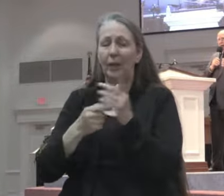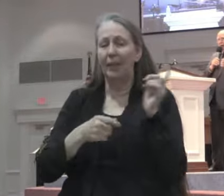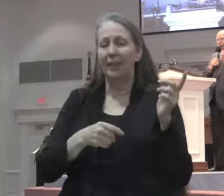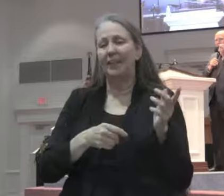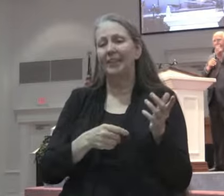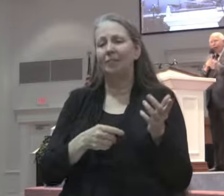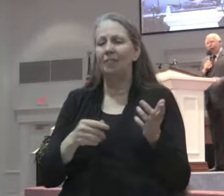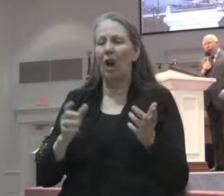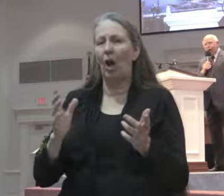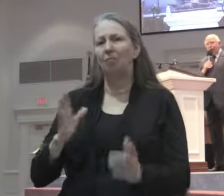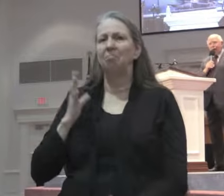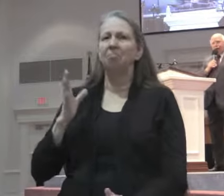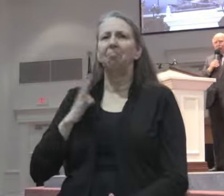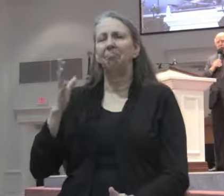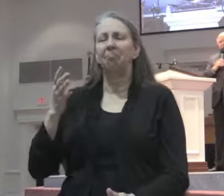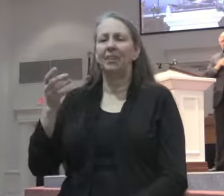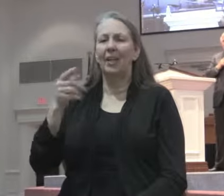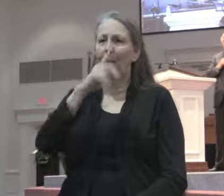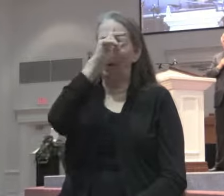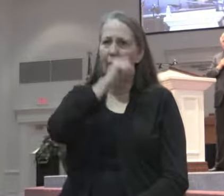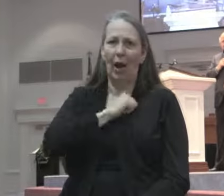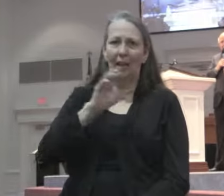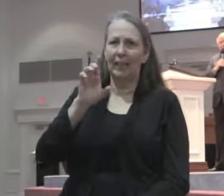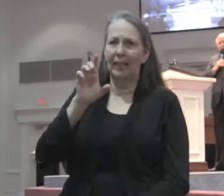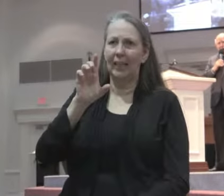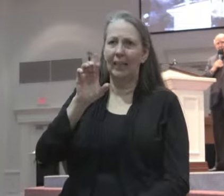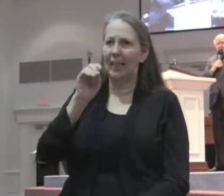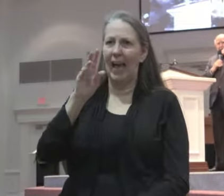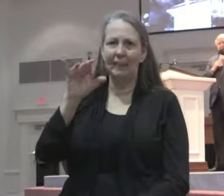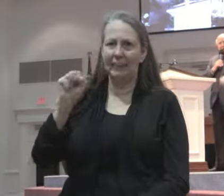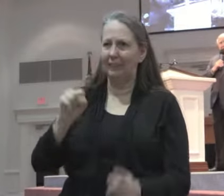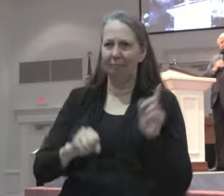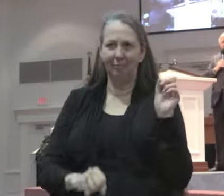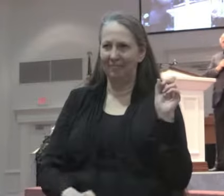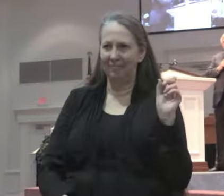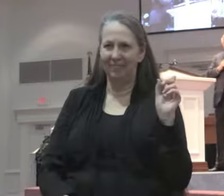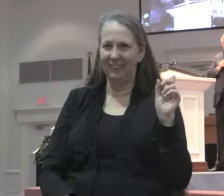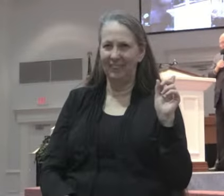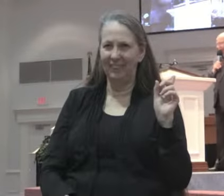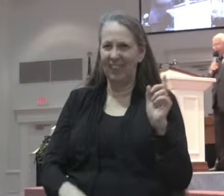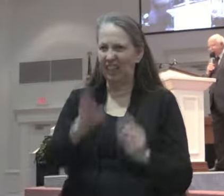You know, very classy type. Brother Arnold's not a classy type guy.